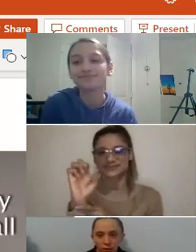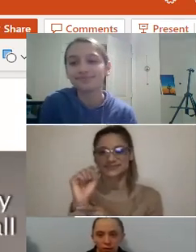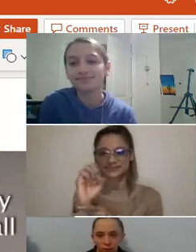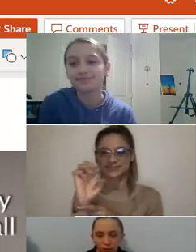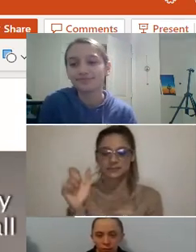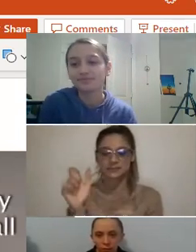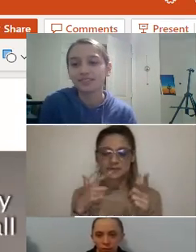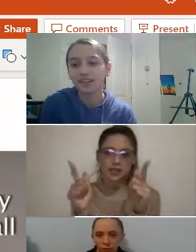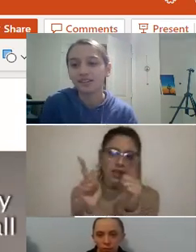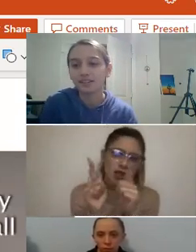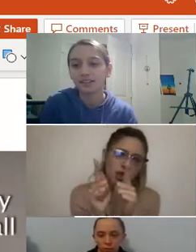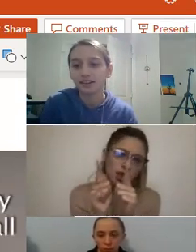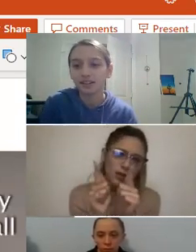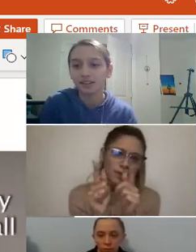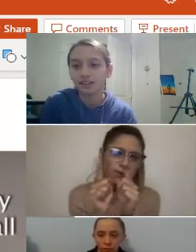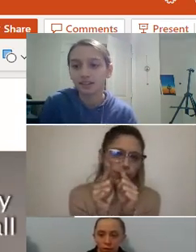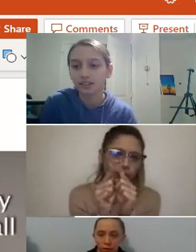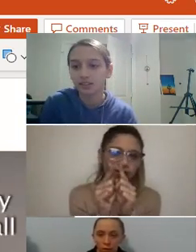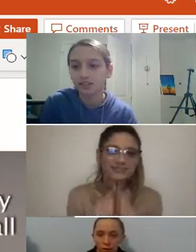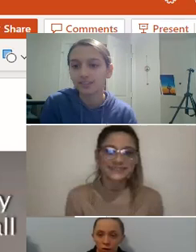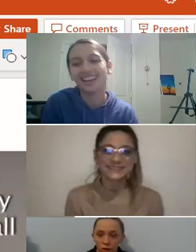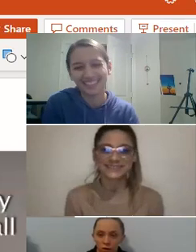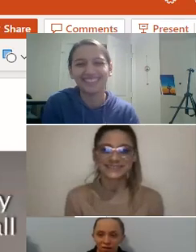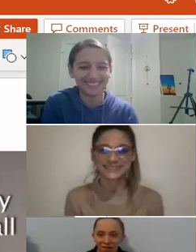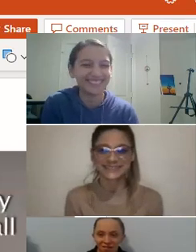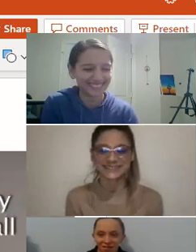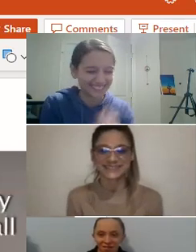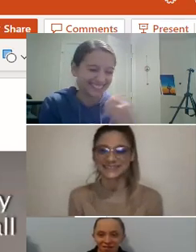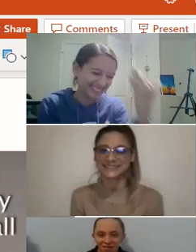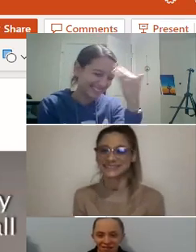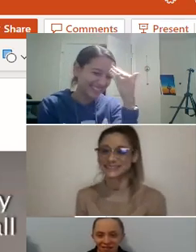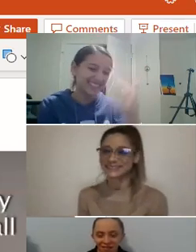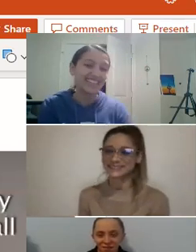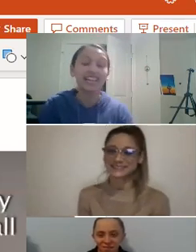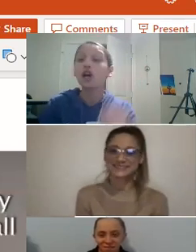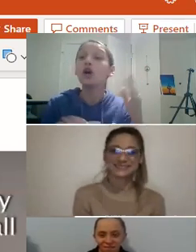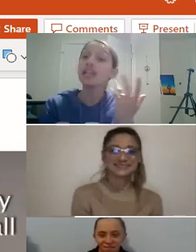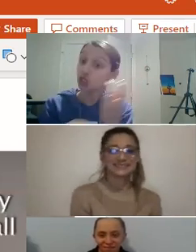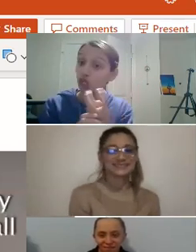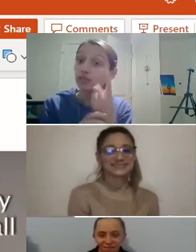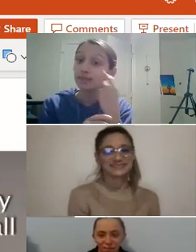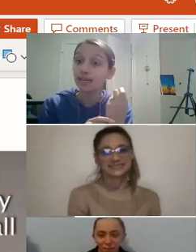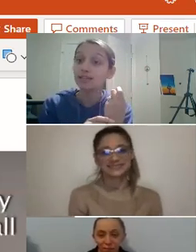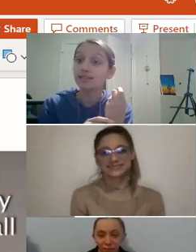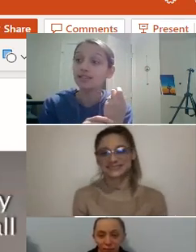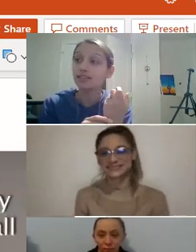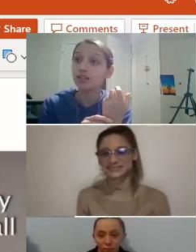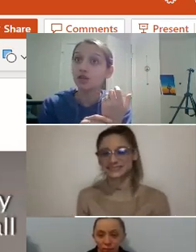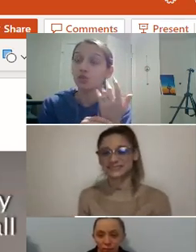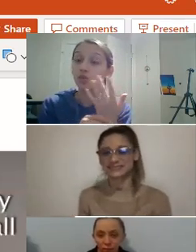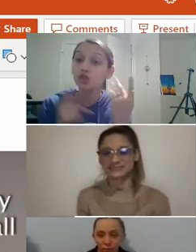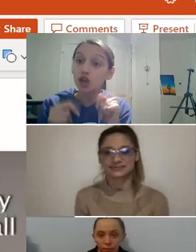Mhm. See, that's what I'm confused. No. And it's hard